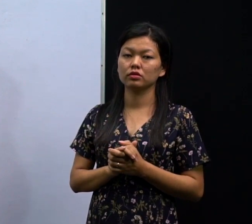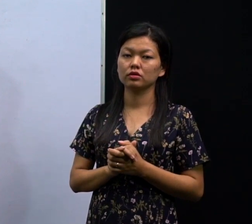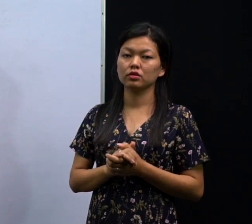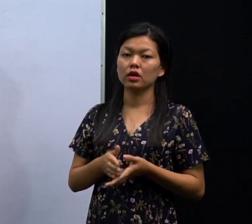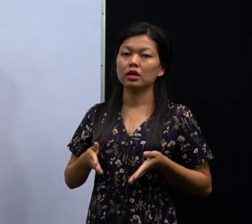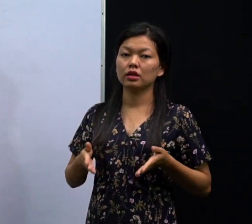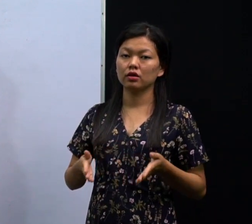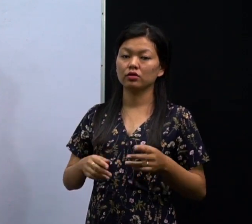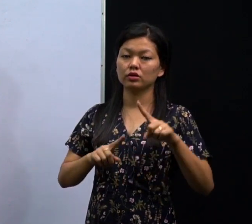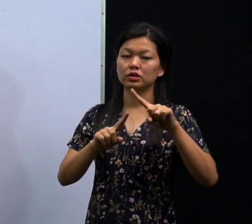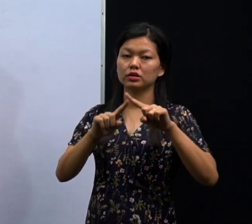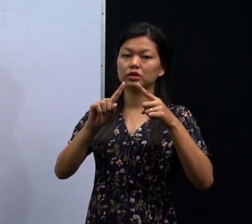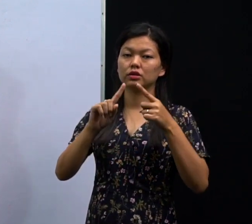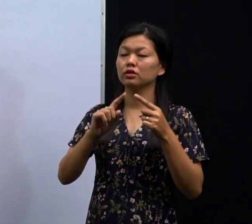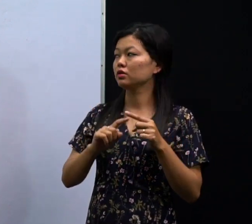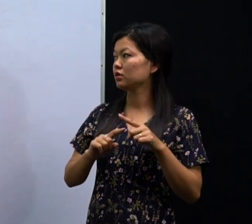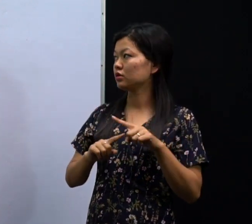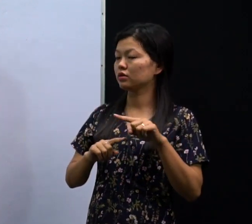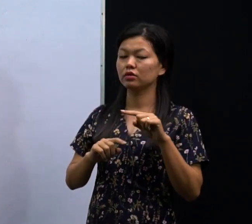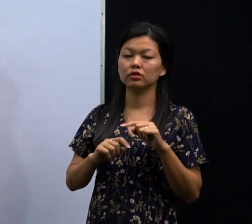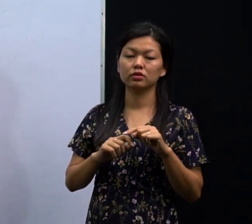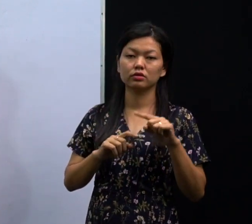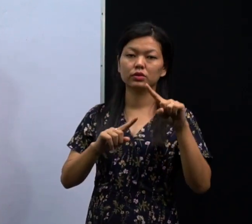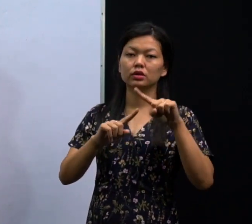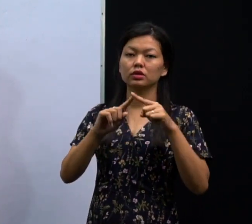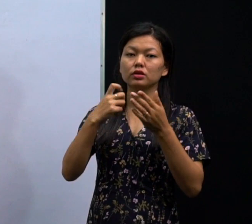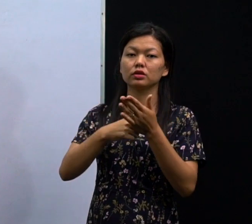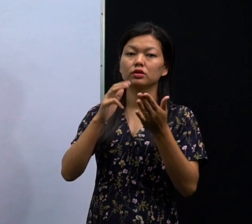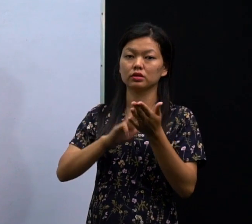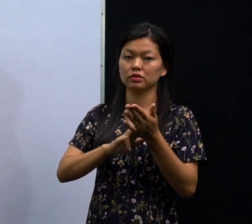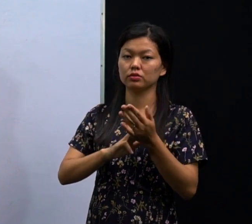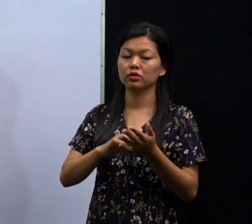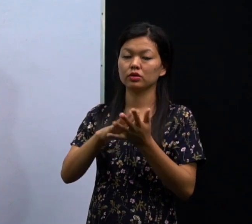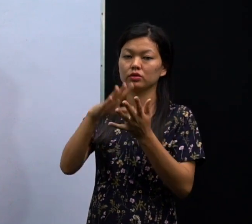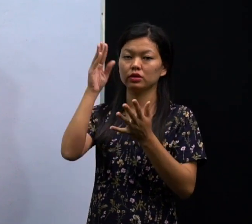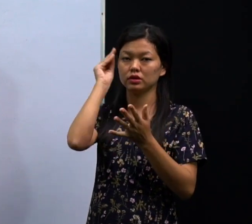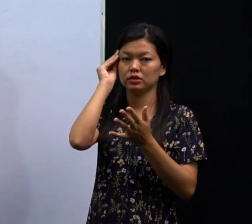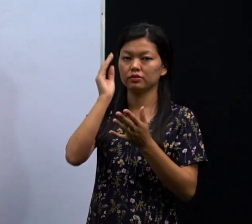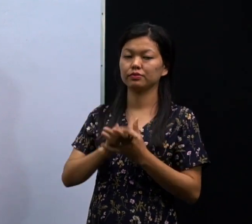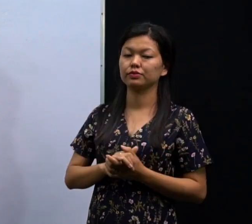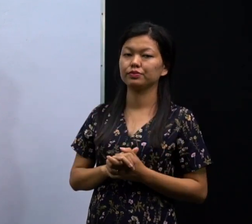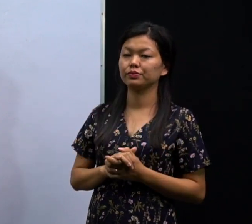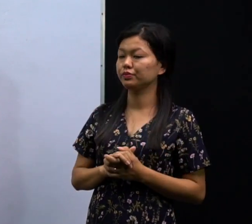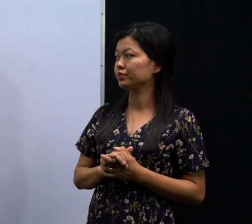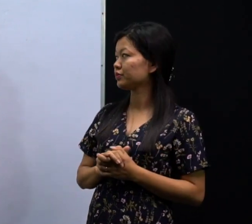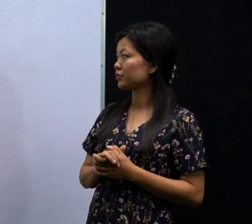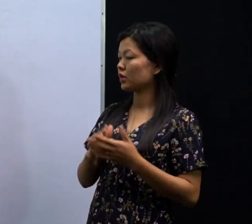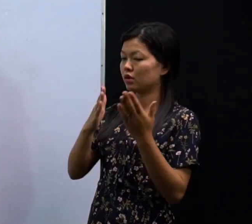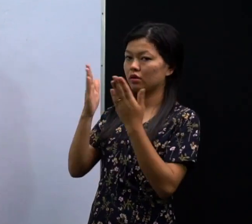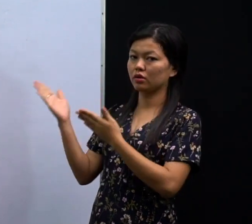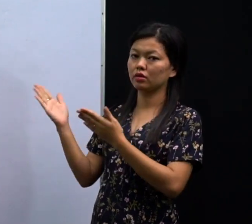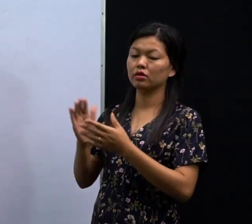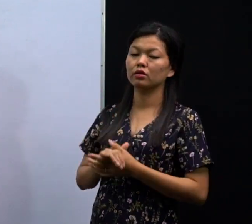call terminologically. We have to know some things. So that I am telling you now. Look at here.